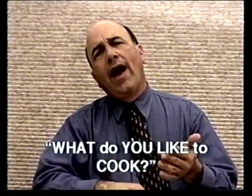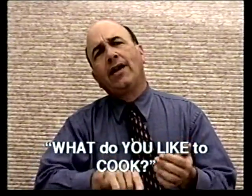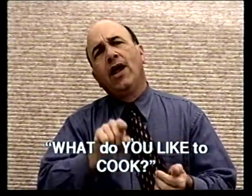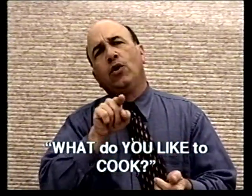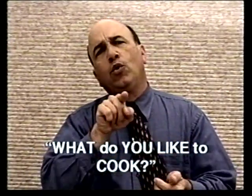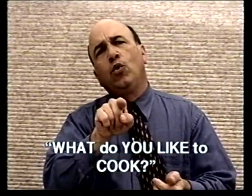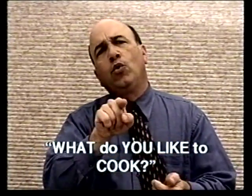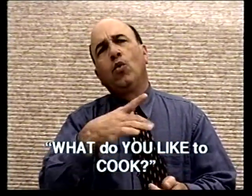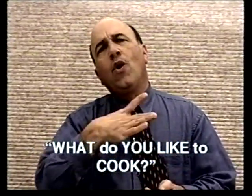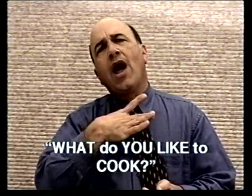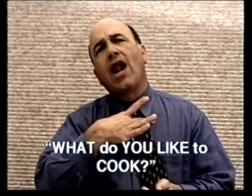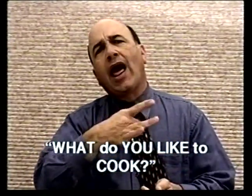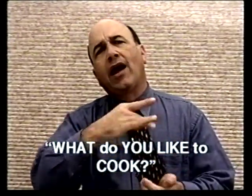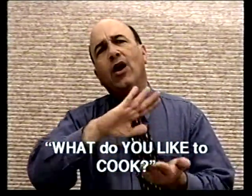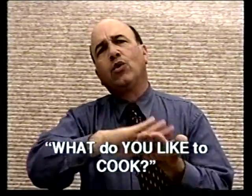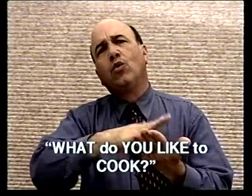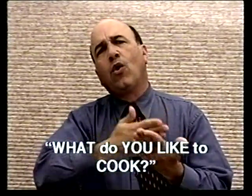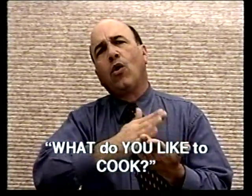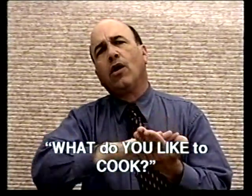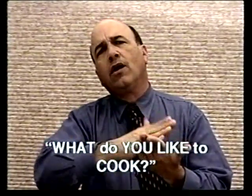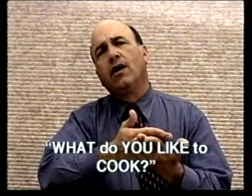What do you like to cook?